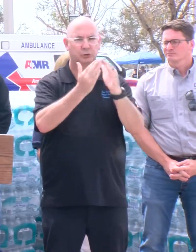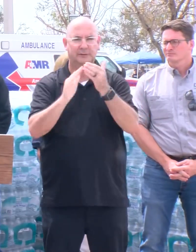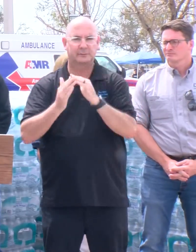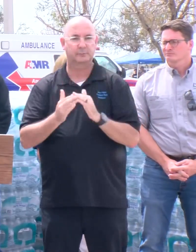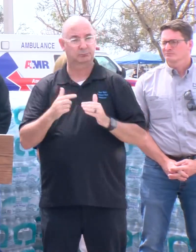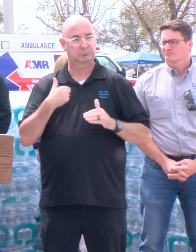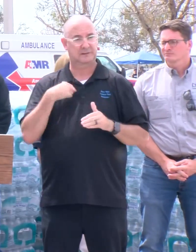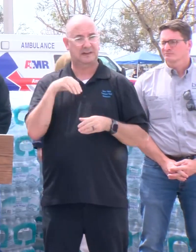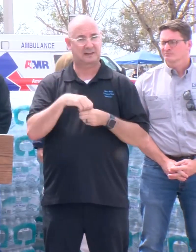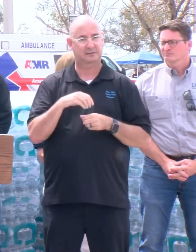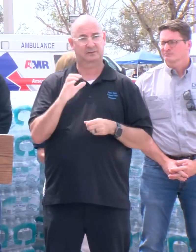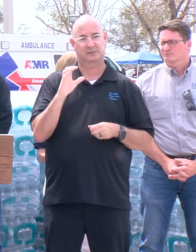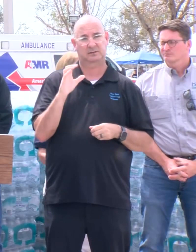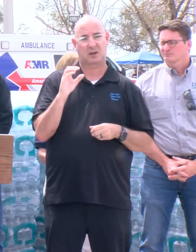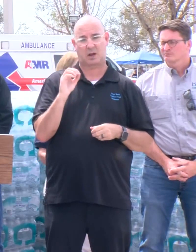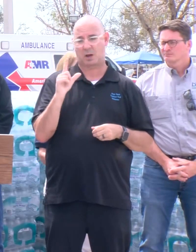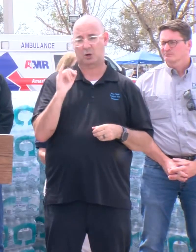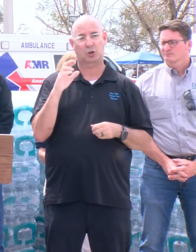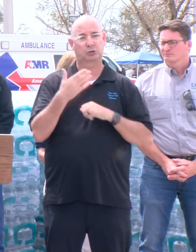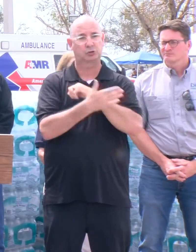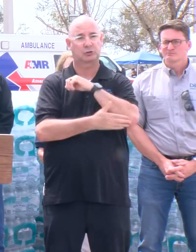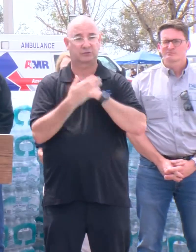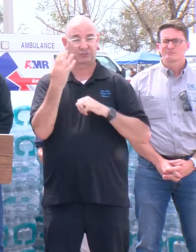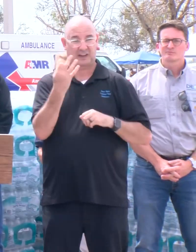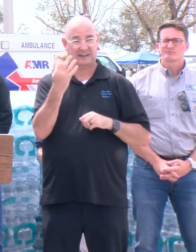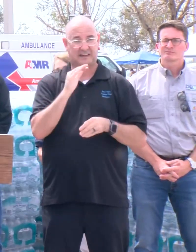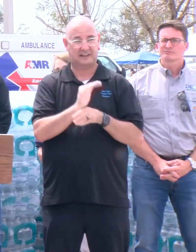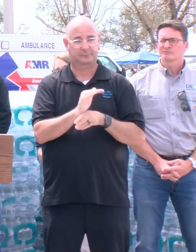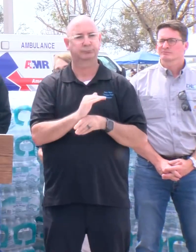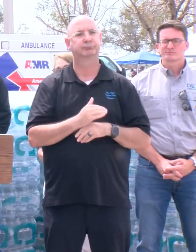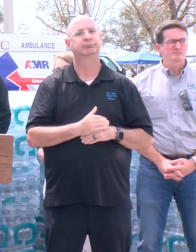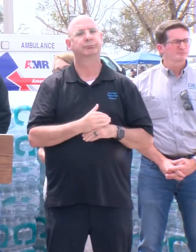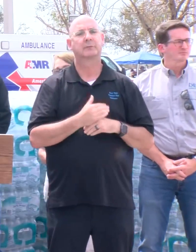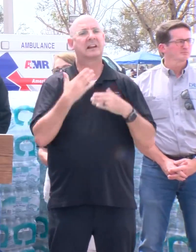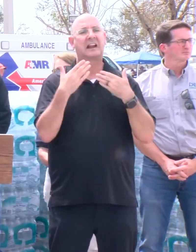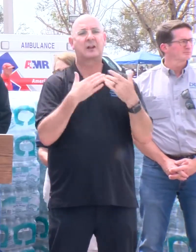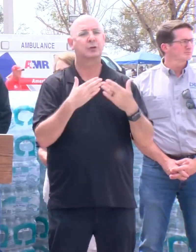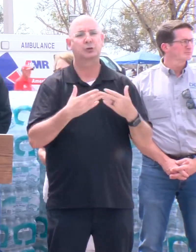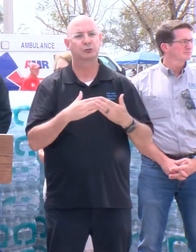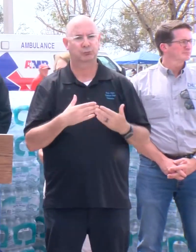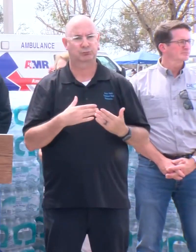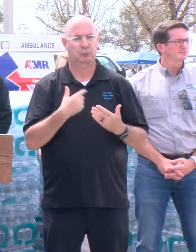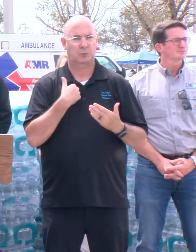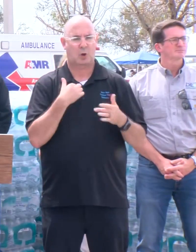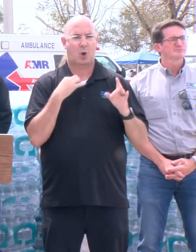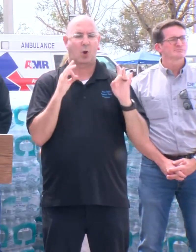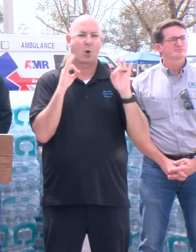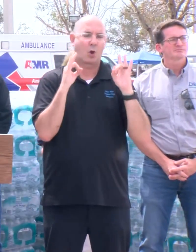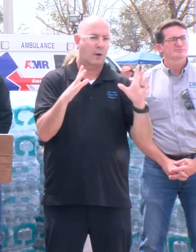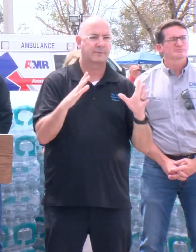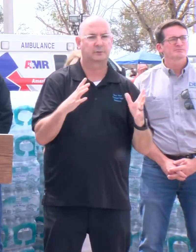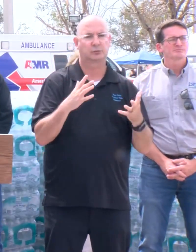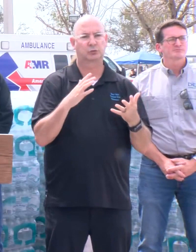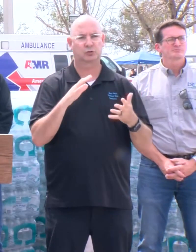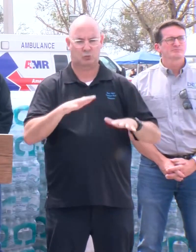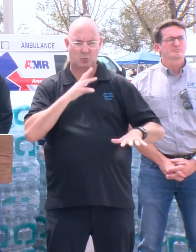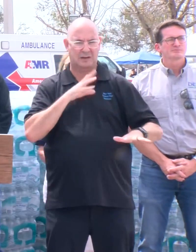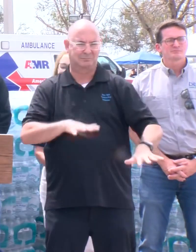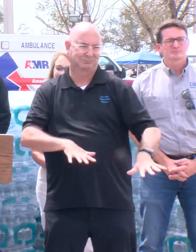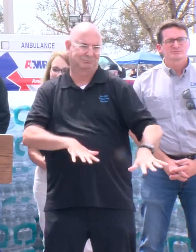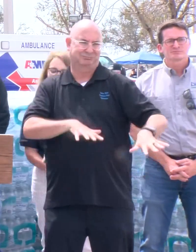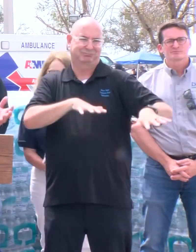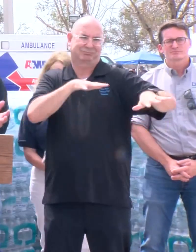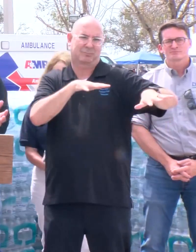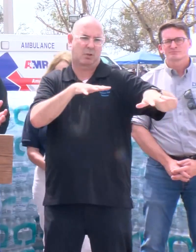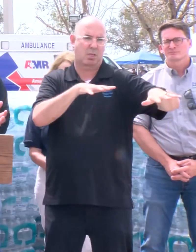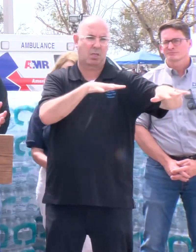County Friday night. We stopped by. Even though they had record storm surge, they had their crosstown rivalry high school football